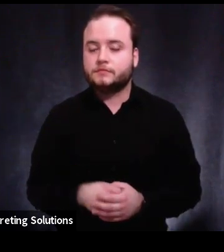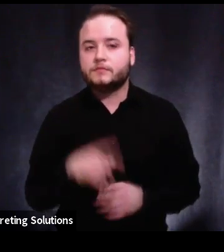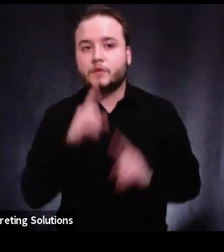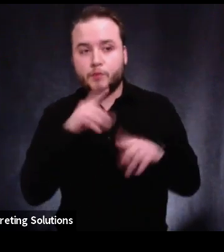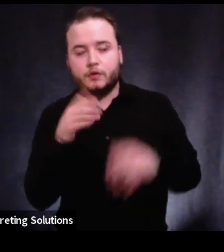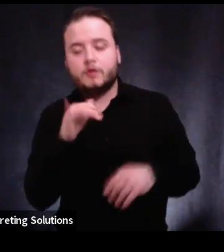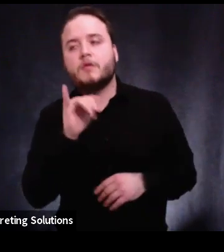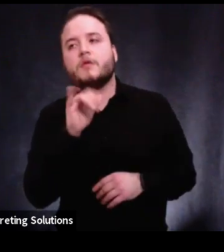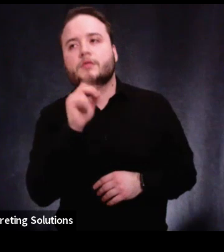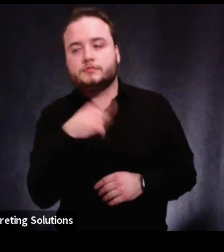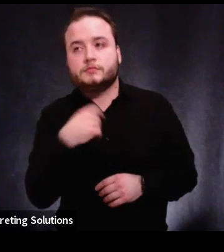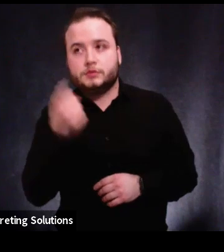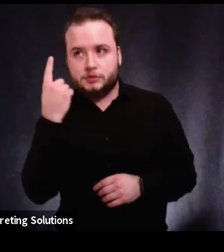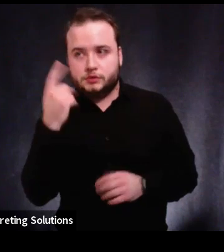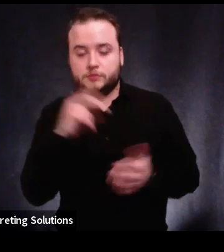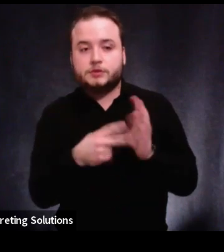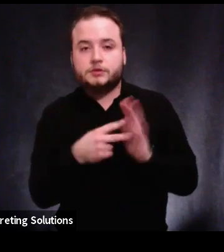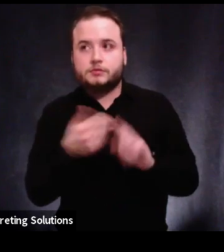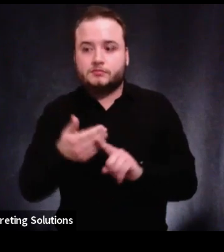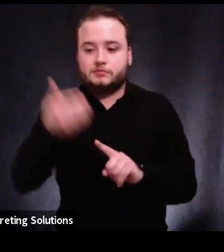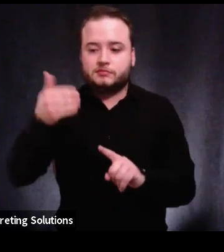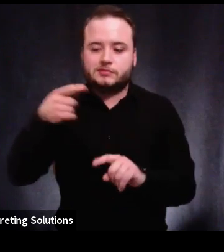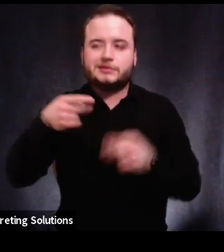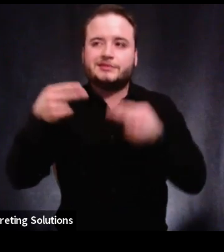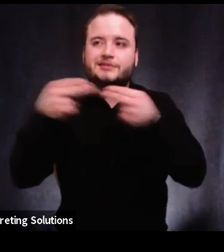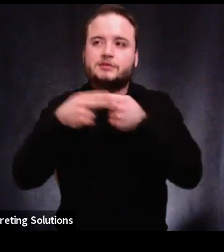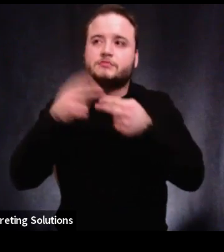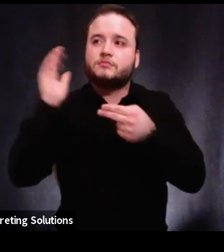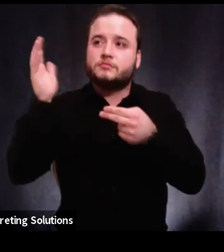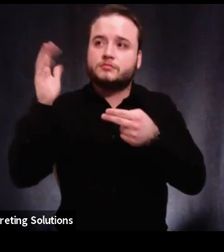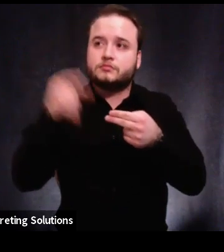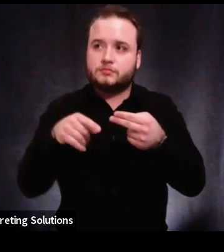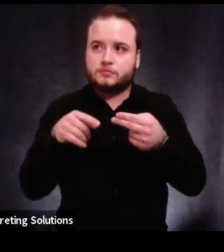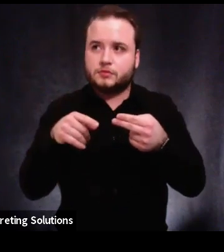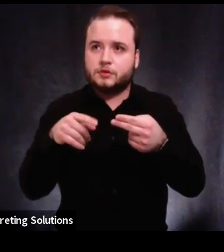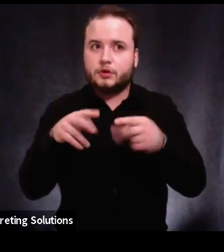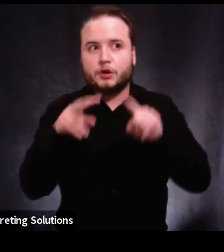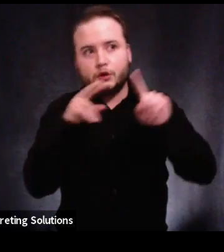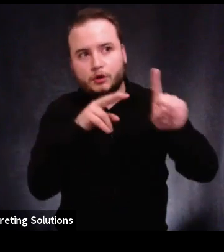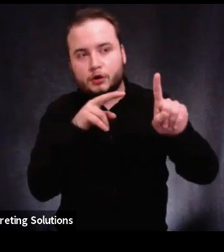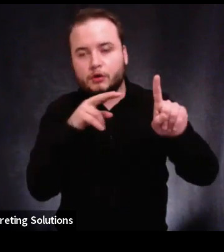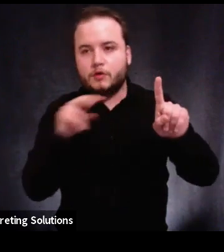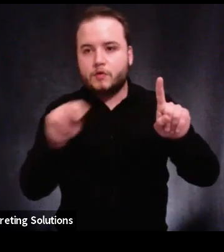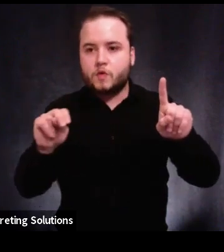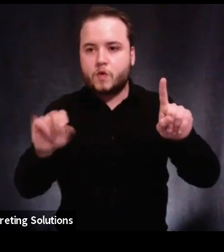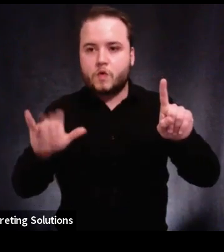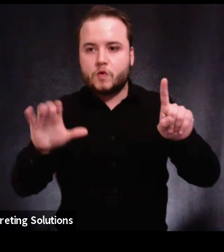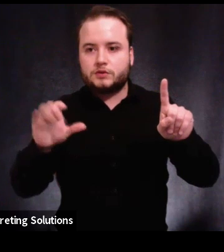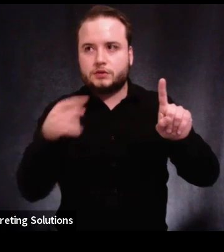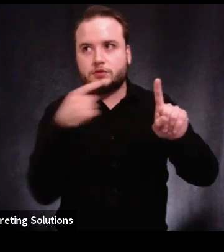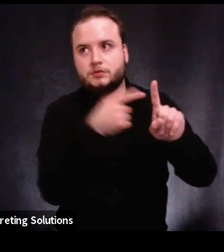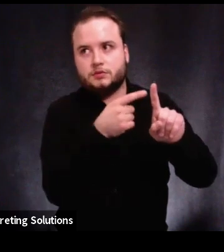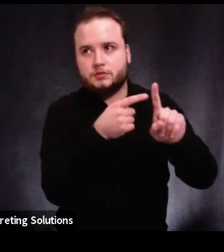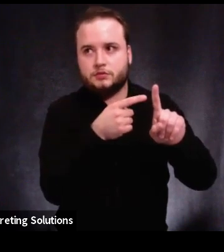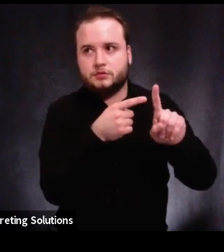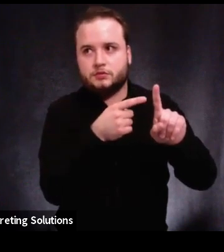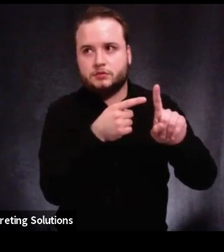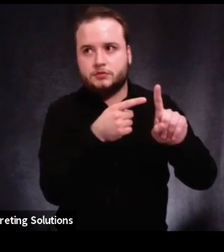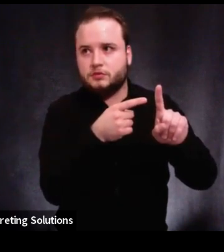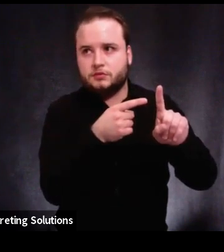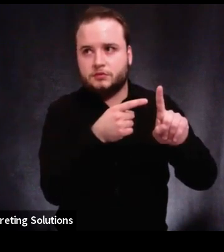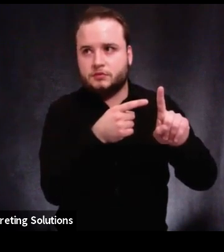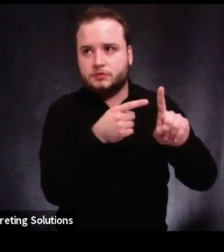morning, if somebody looks at New York City right now and says, well, they don't even have 5,000 people in their ICU,